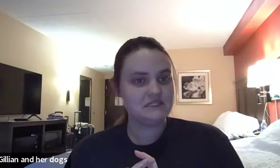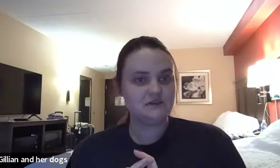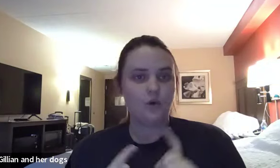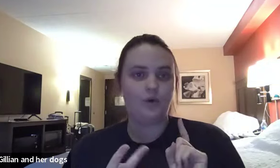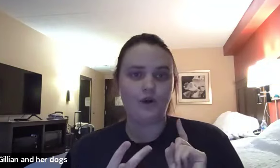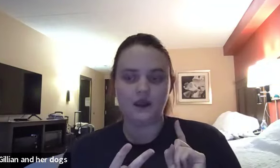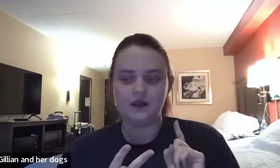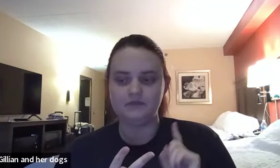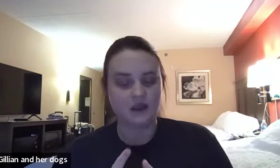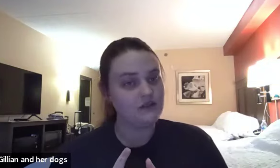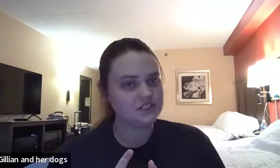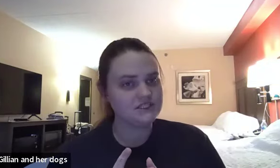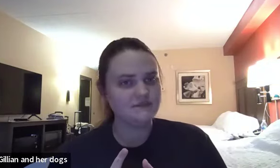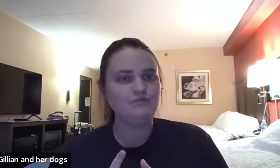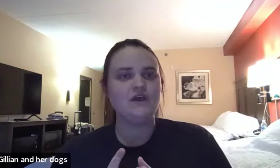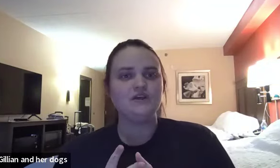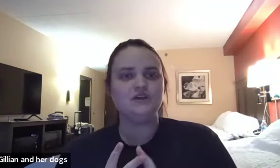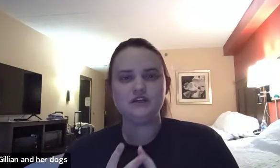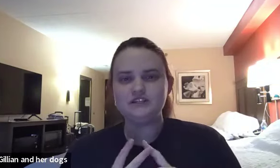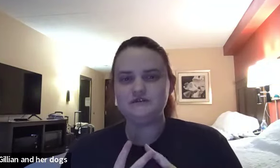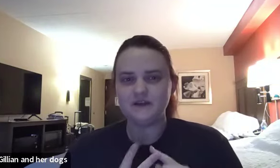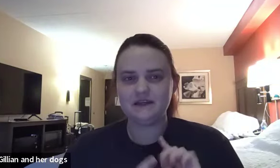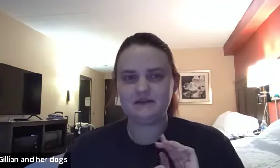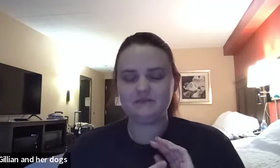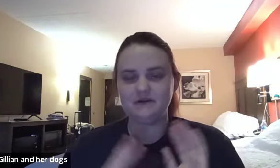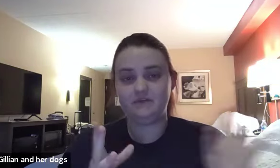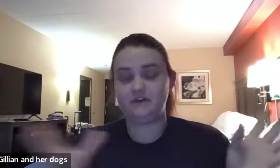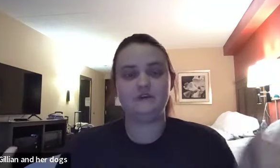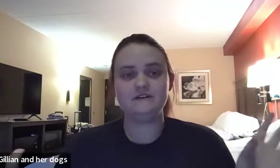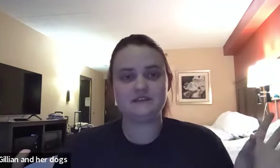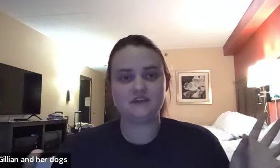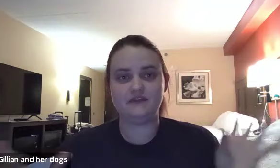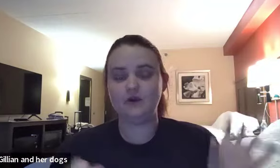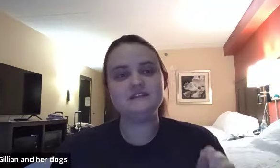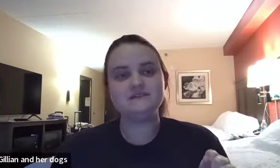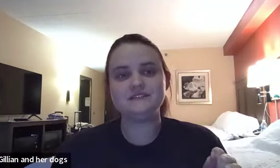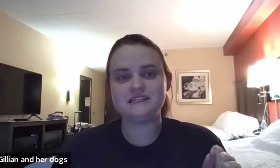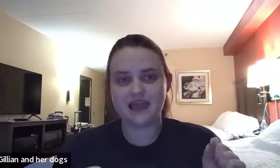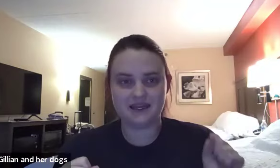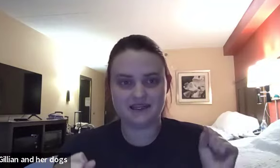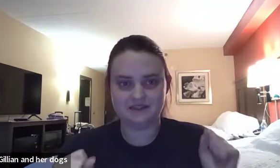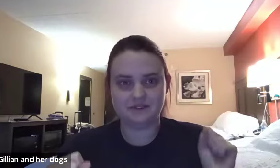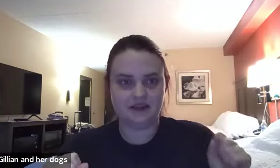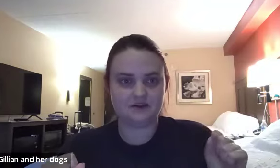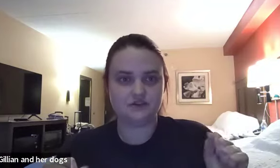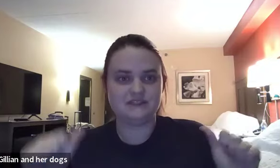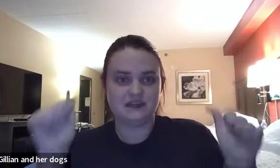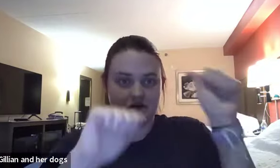chemists or biologists, you're going to do very same thing. The only difference is adding a different letter. So instead of having